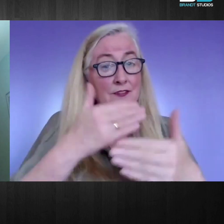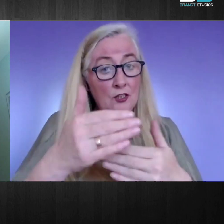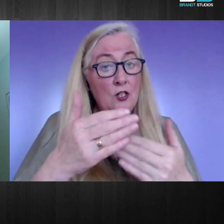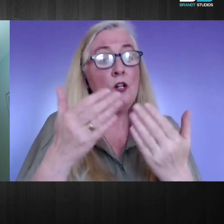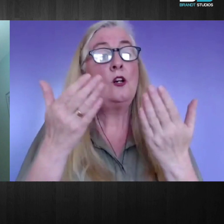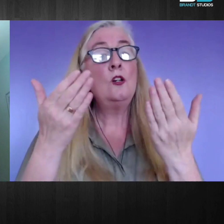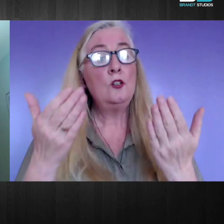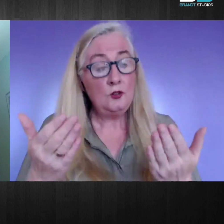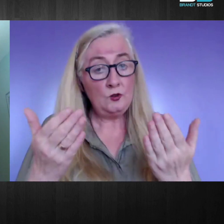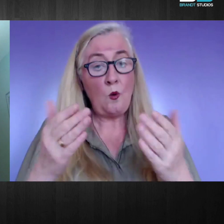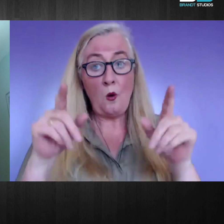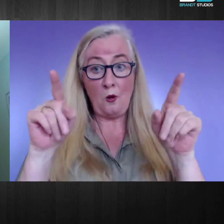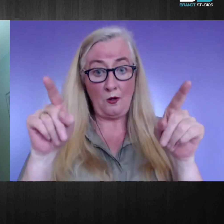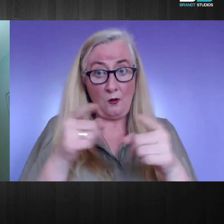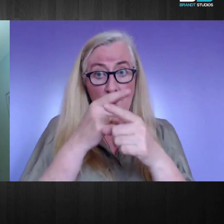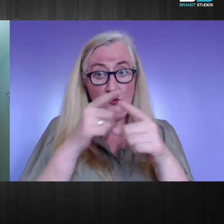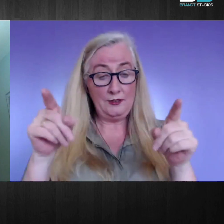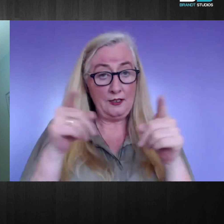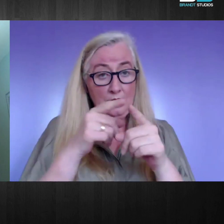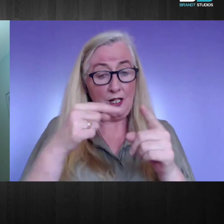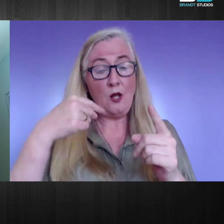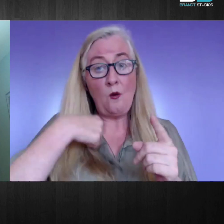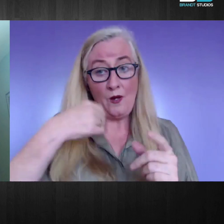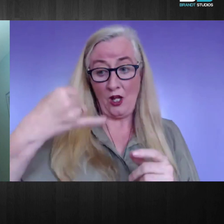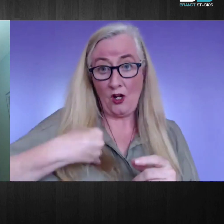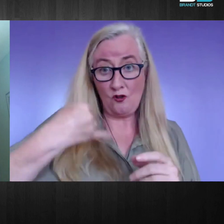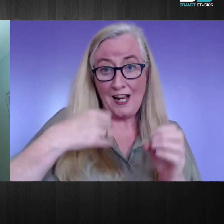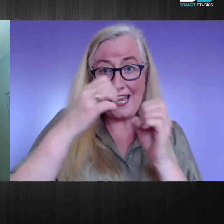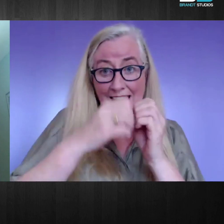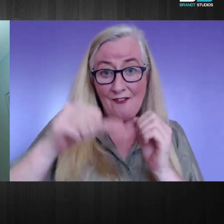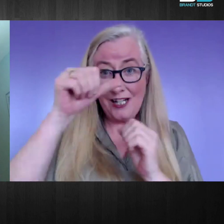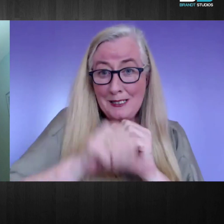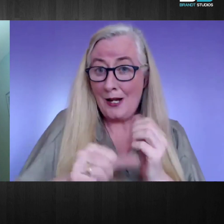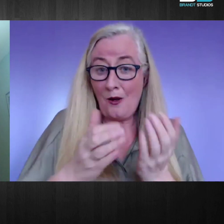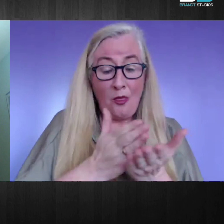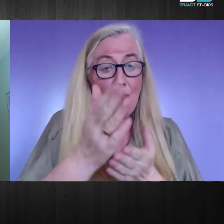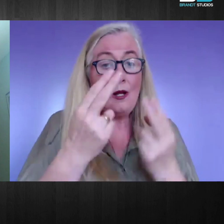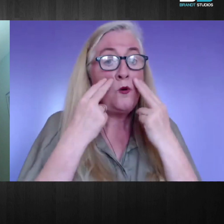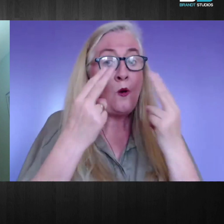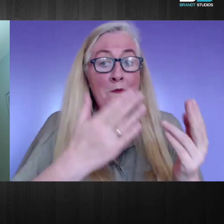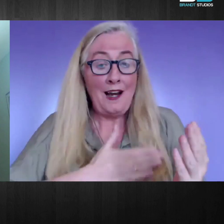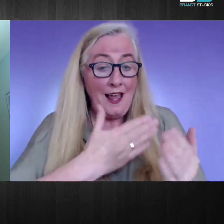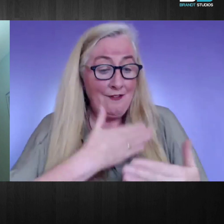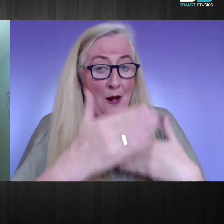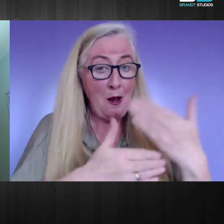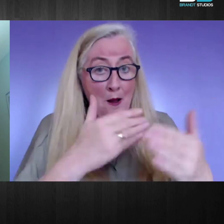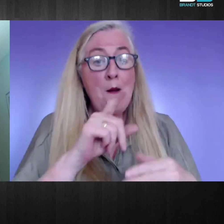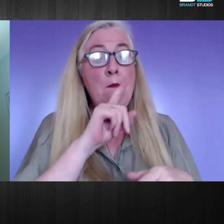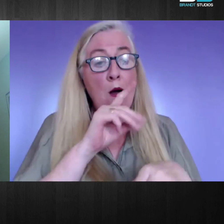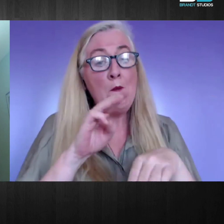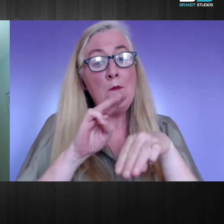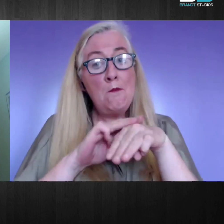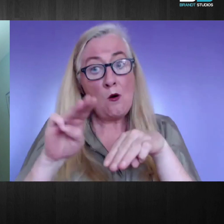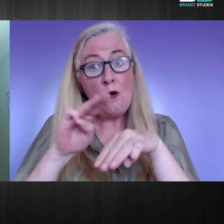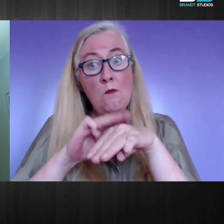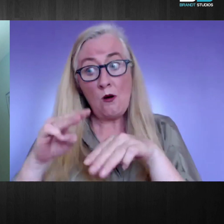all enjoy every day organically in our normal lives, but increasingly over recent years, it's become more recognized